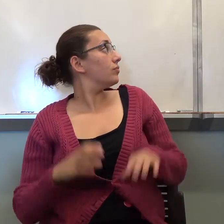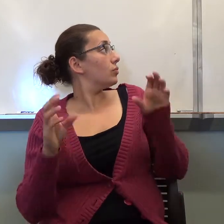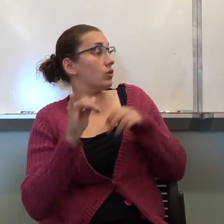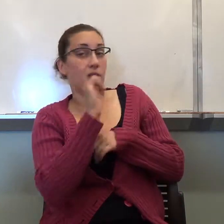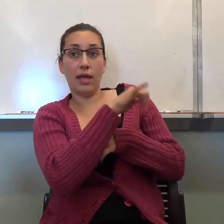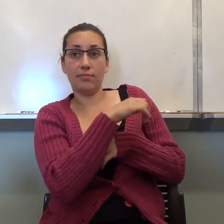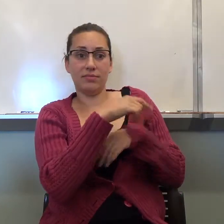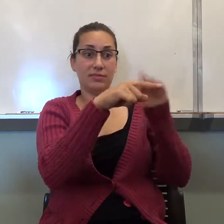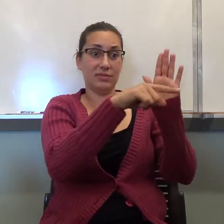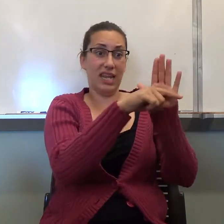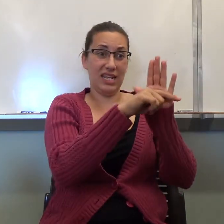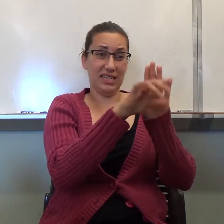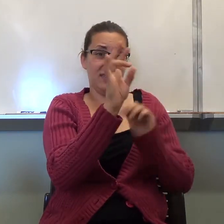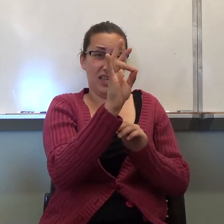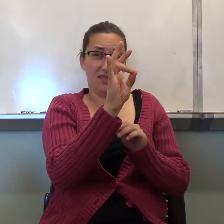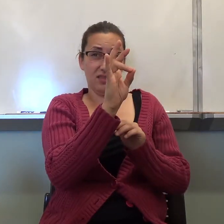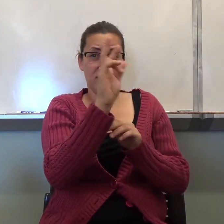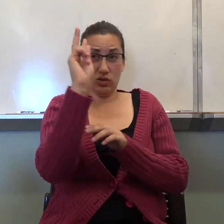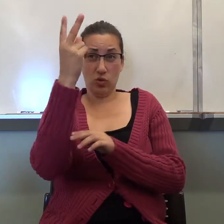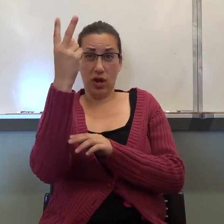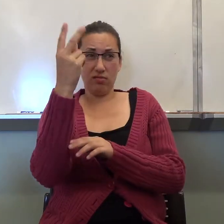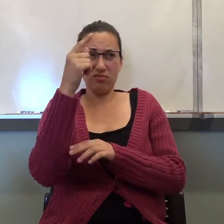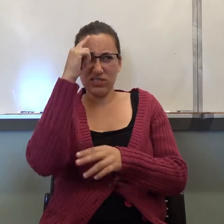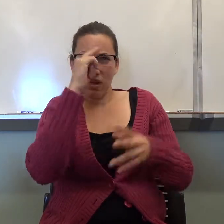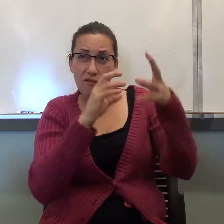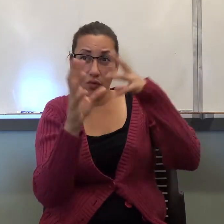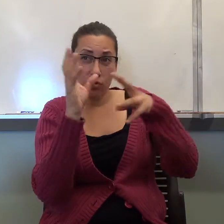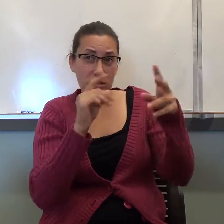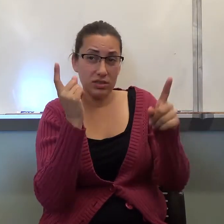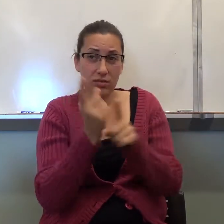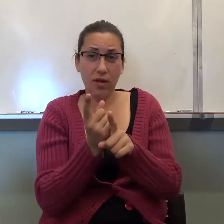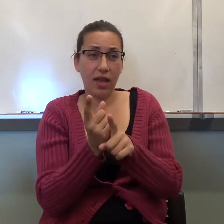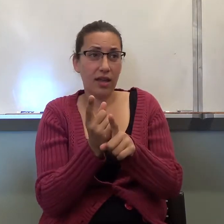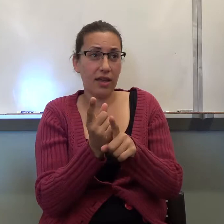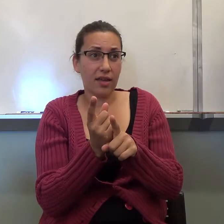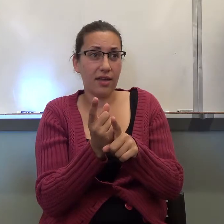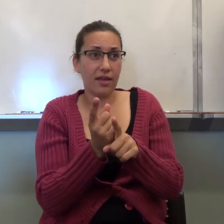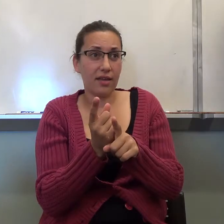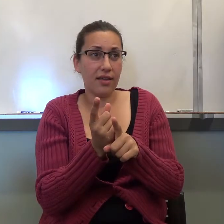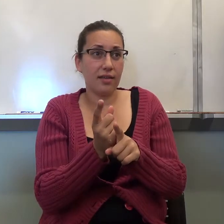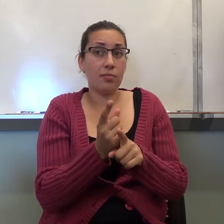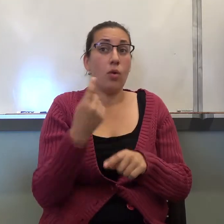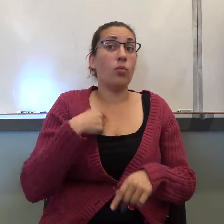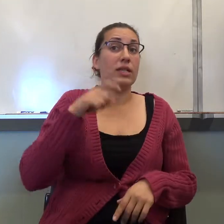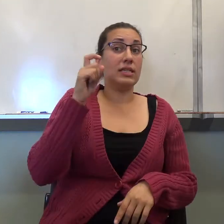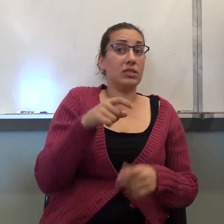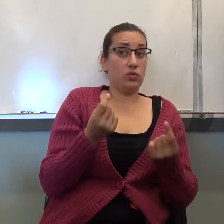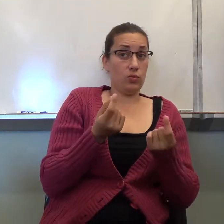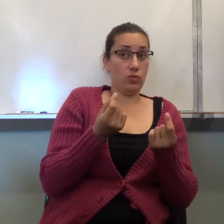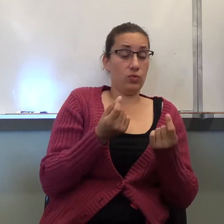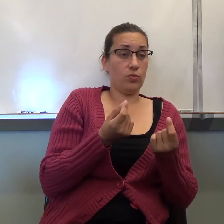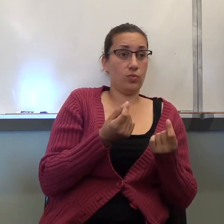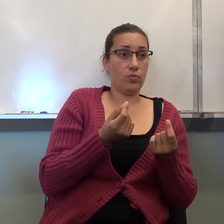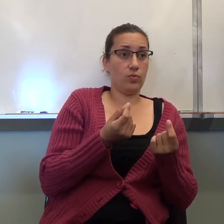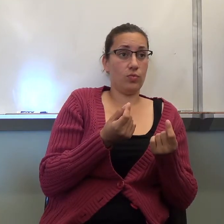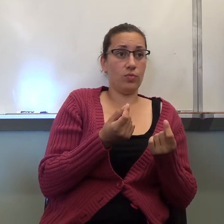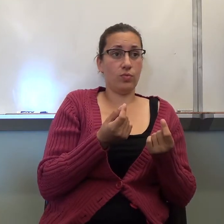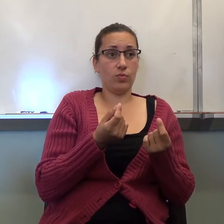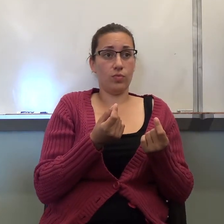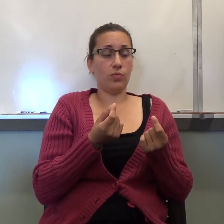would be very confusing, not only to us, but to everybody else. You know? What we really need to do is say, I want the -7 to be the